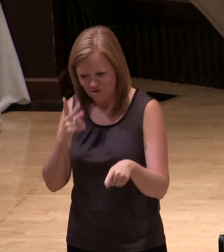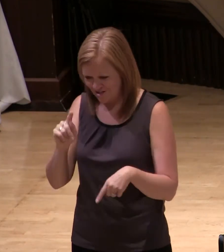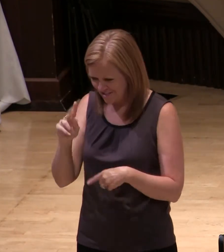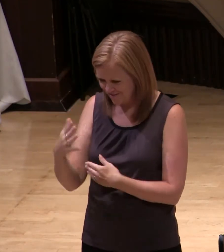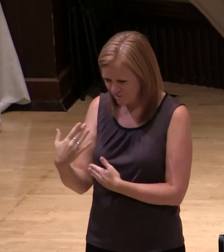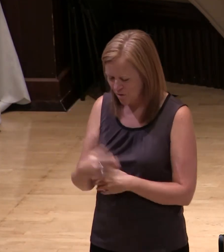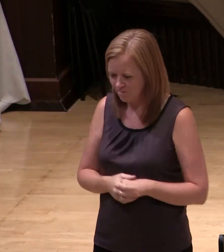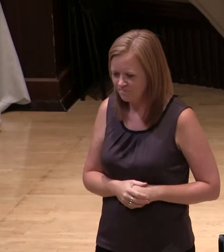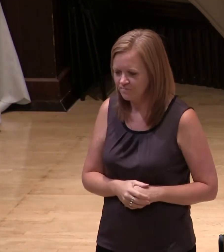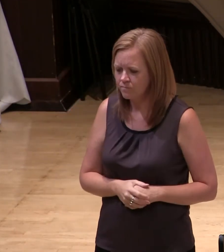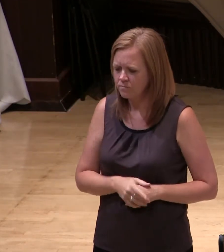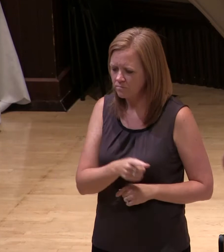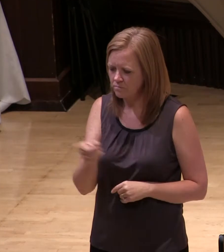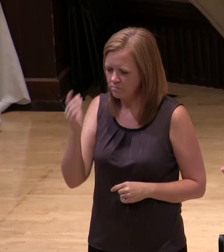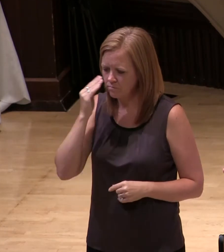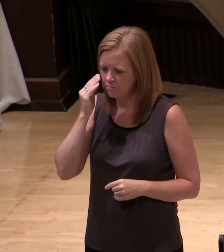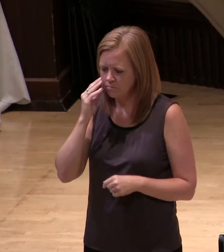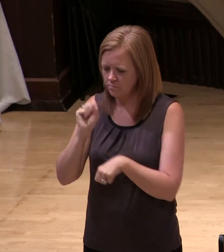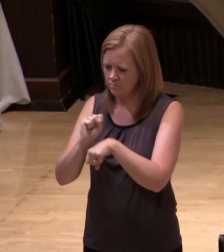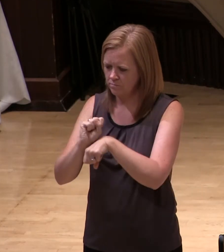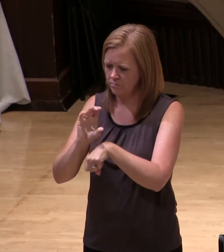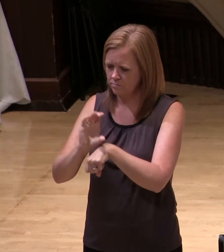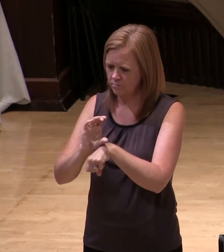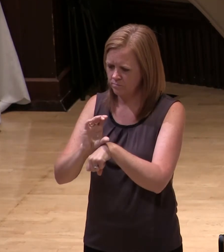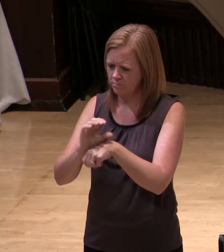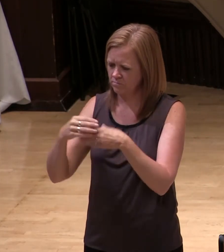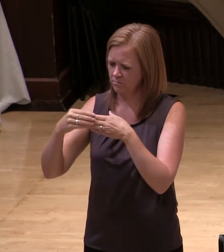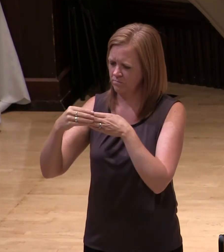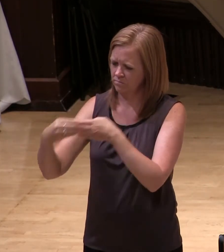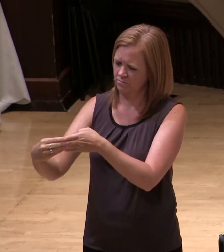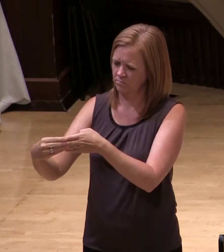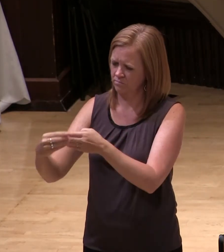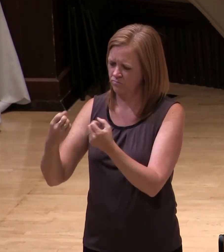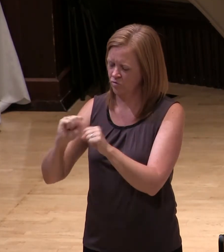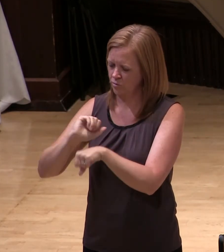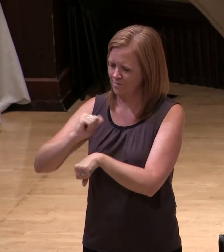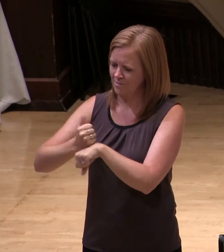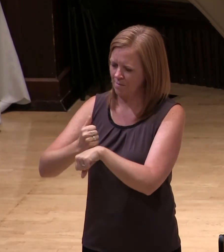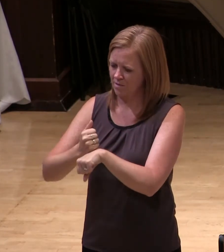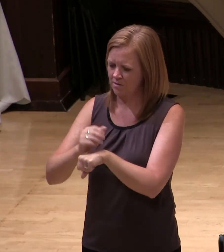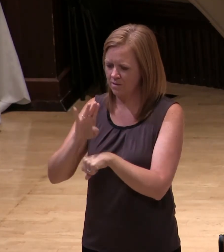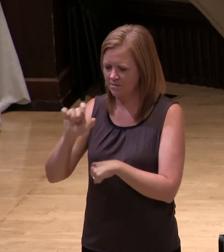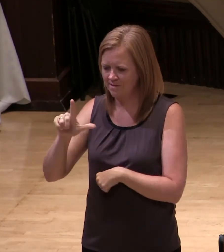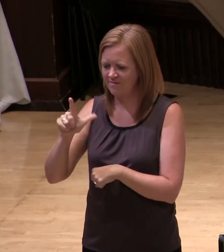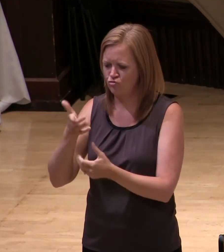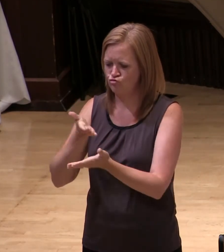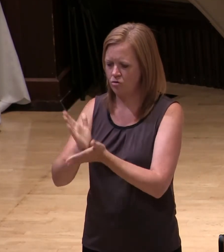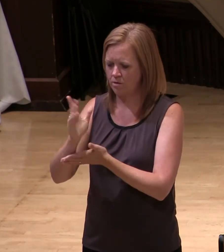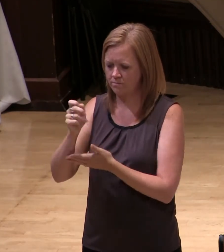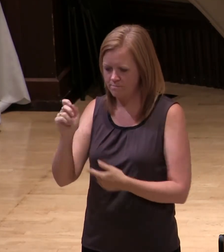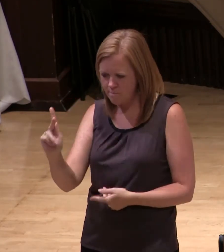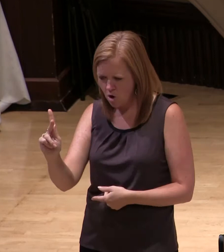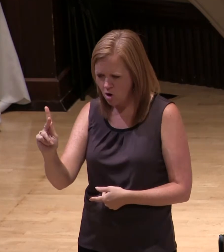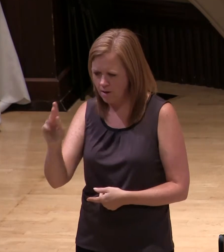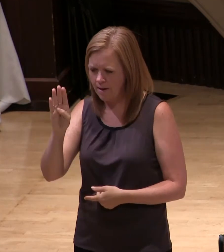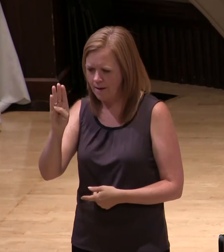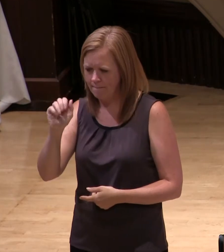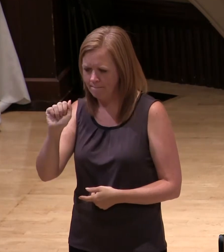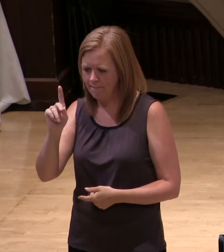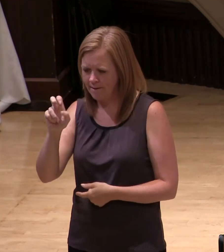today. As you know, Spiritus Christi is taking the lead on trying to establish a civil rights park at Baden